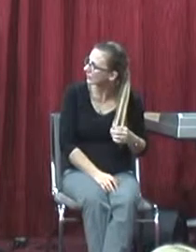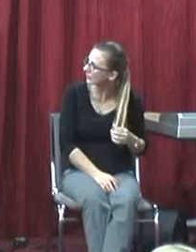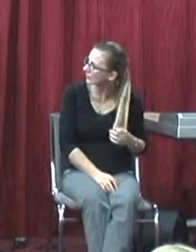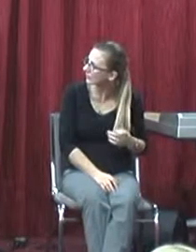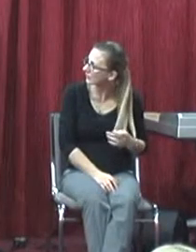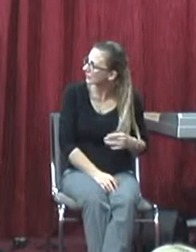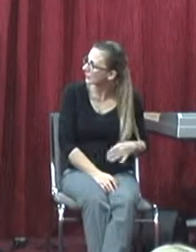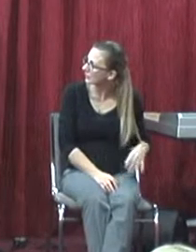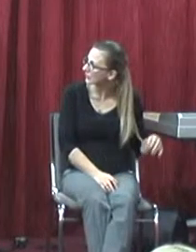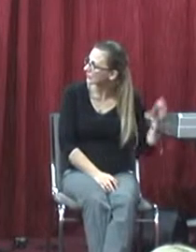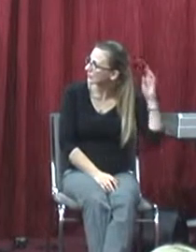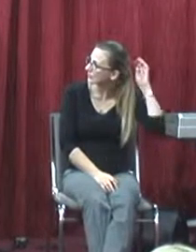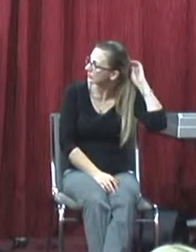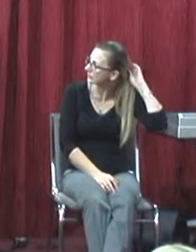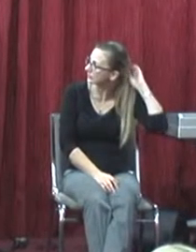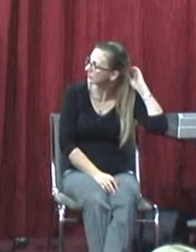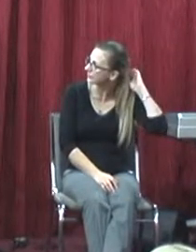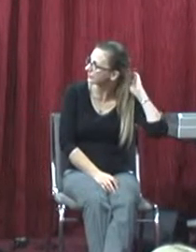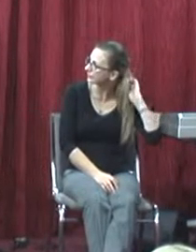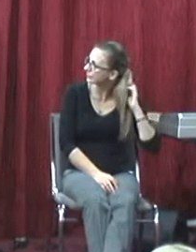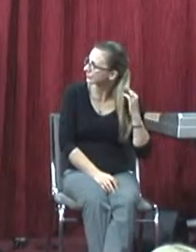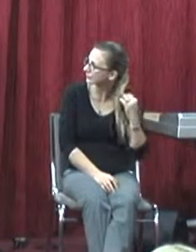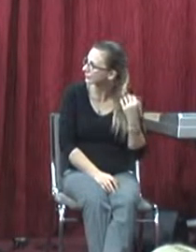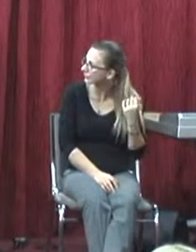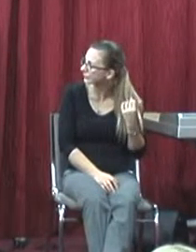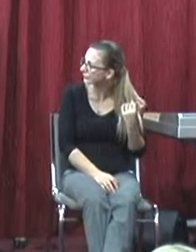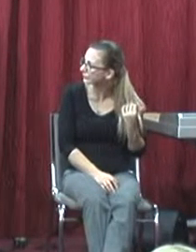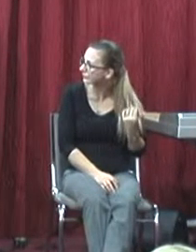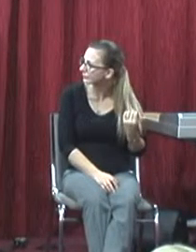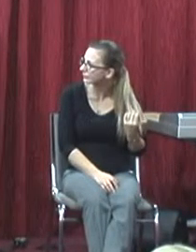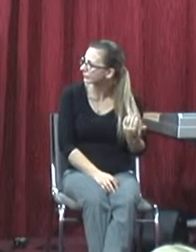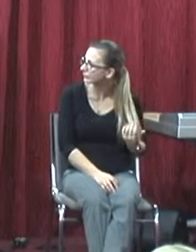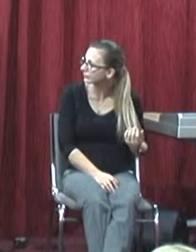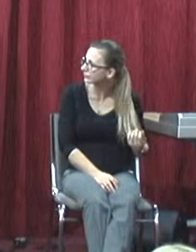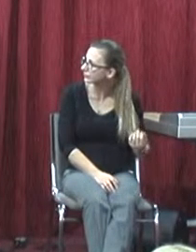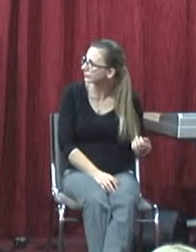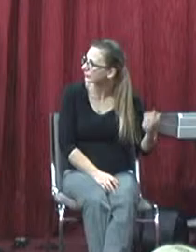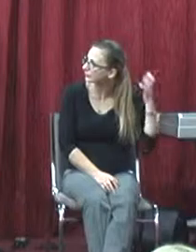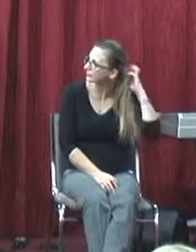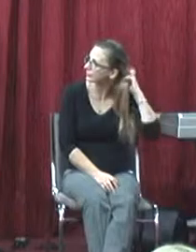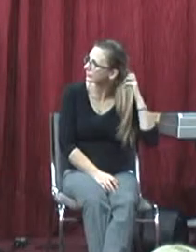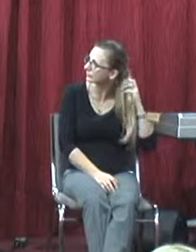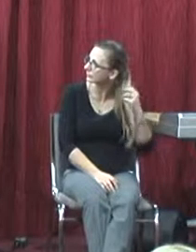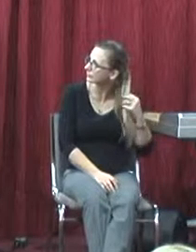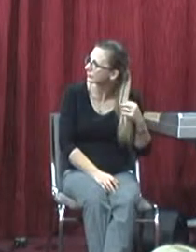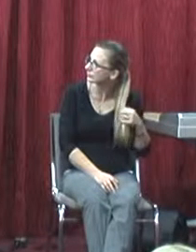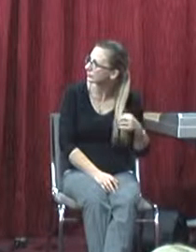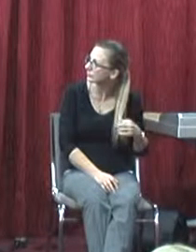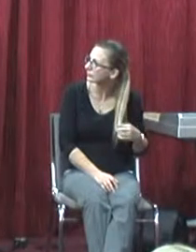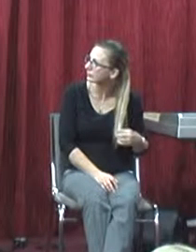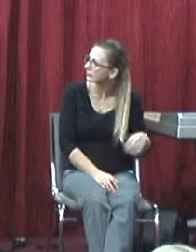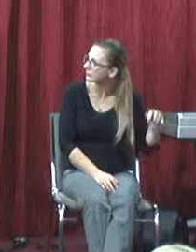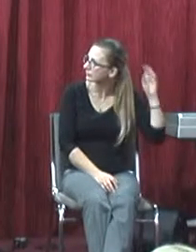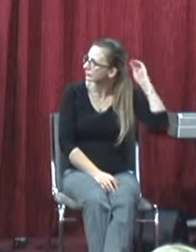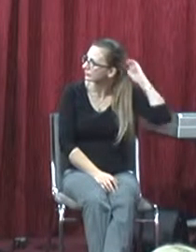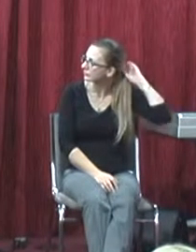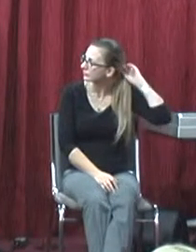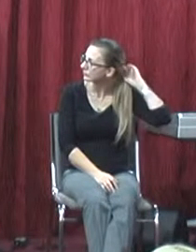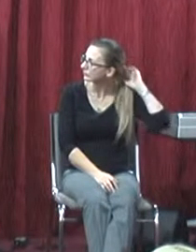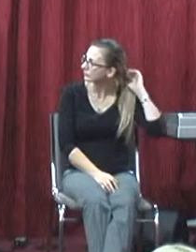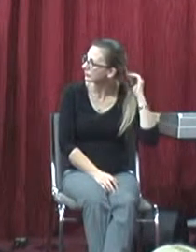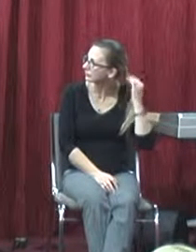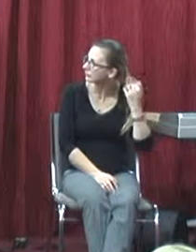and gave him favor in the eyes of the commander of the prison. Adonai was with Joseph again. Another set of